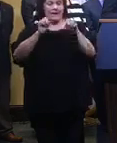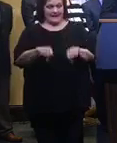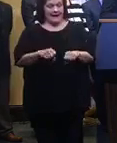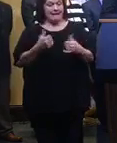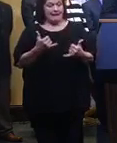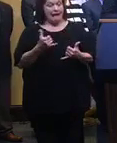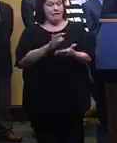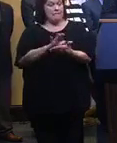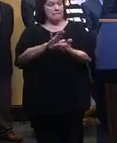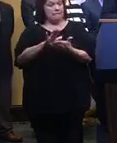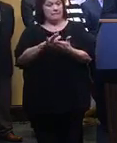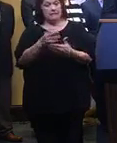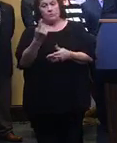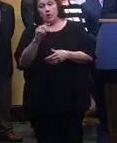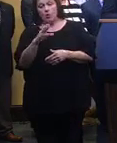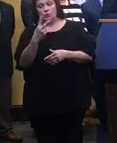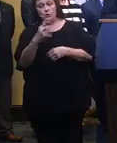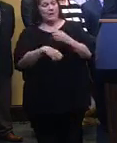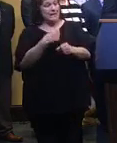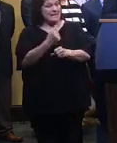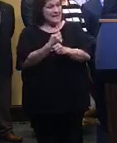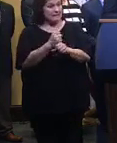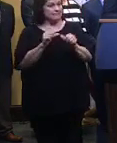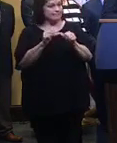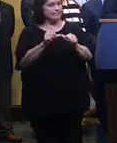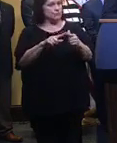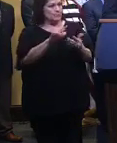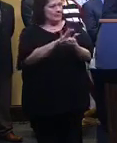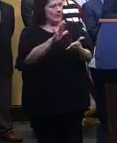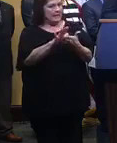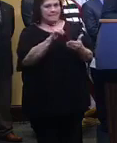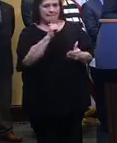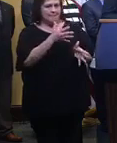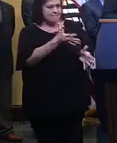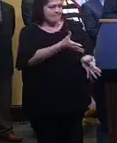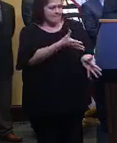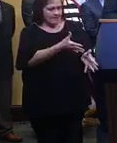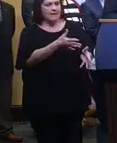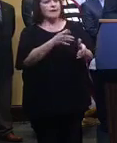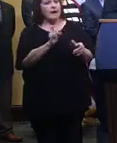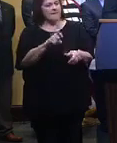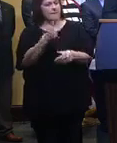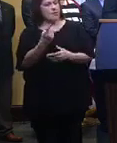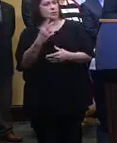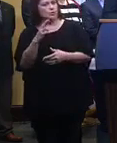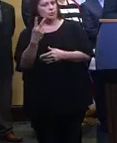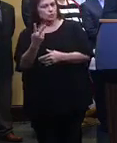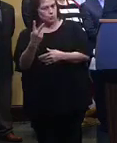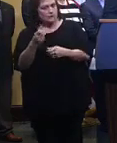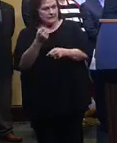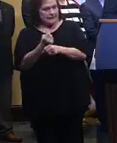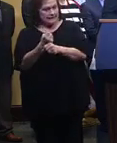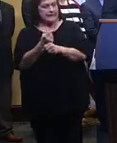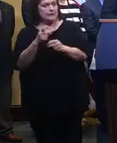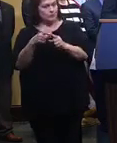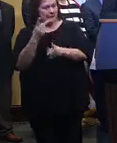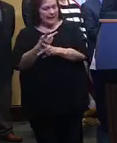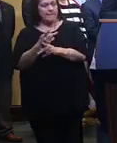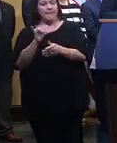Department of Public Works, led by Keith LaGrange and Josh Hartley, and some of our folks have really put a lot of work into determining how that money can be spent most efficiently.